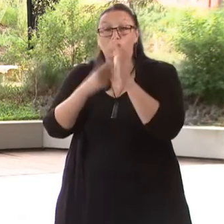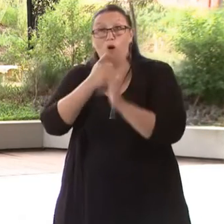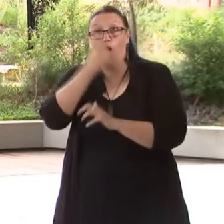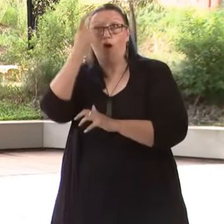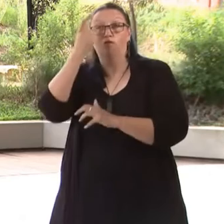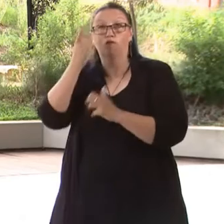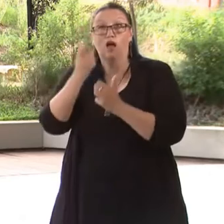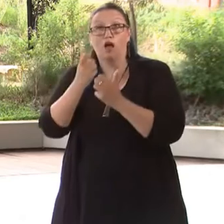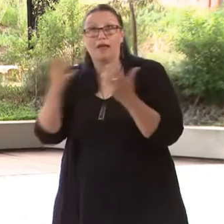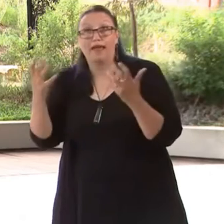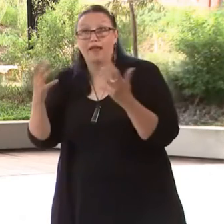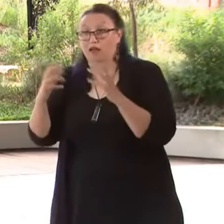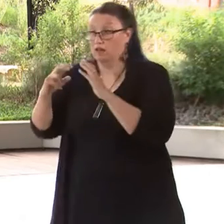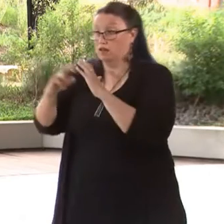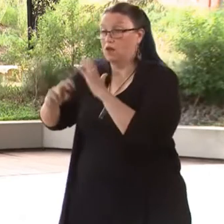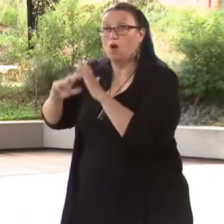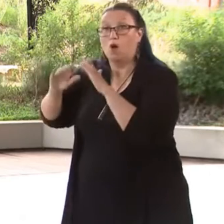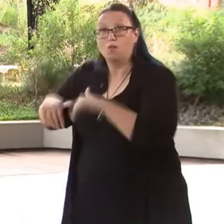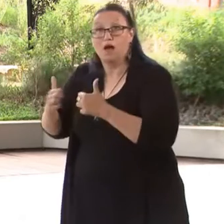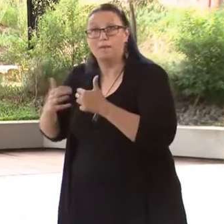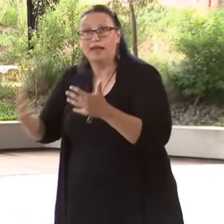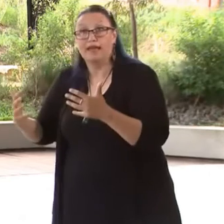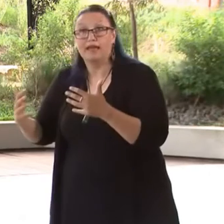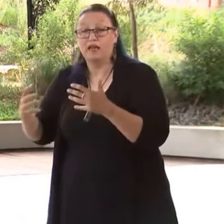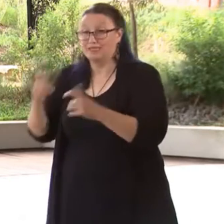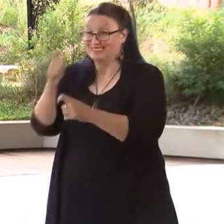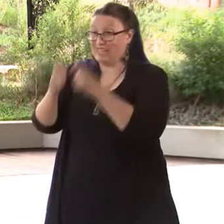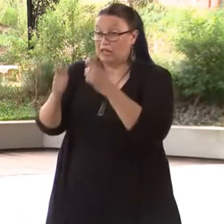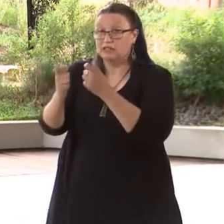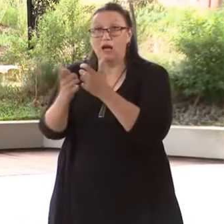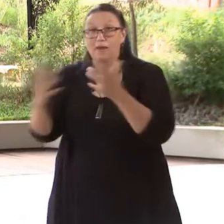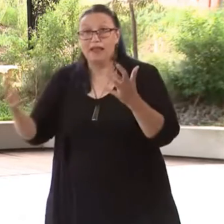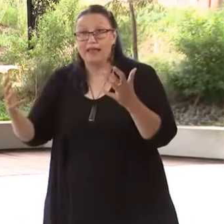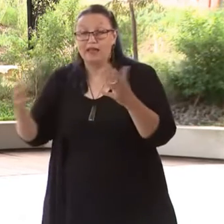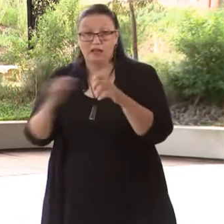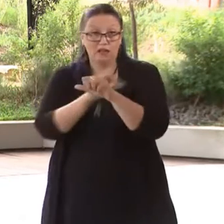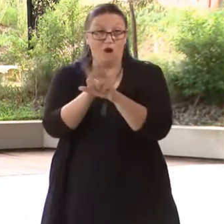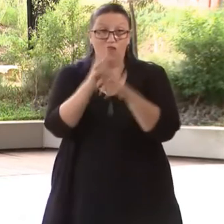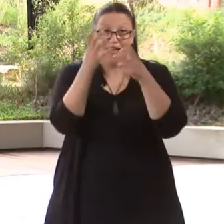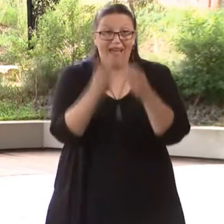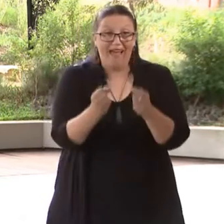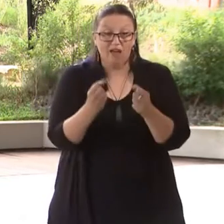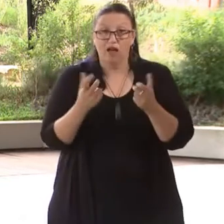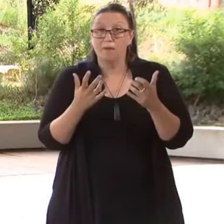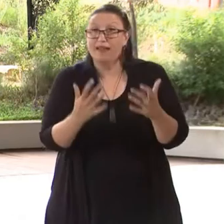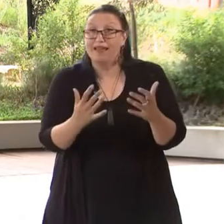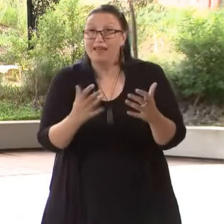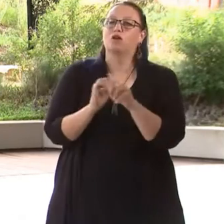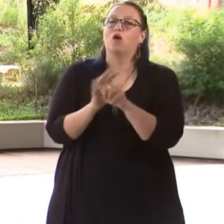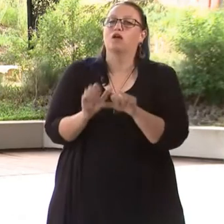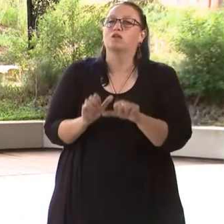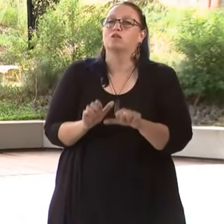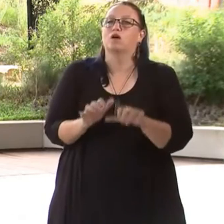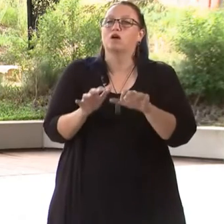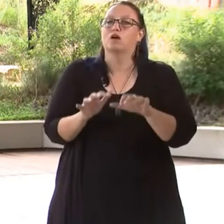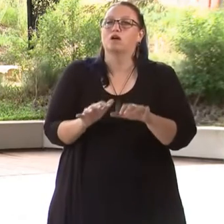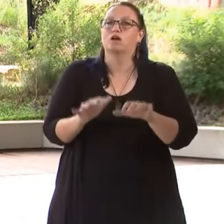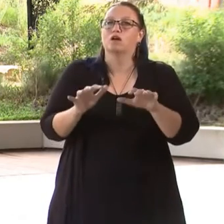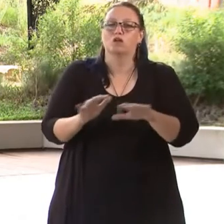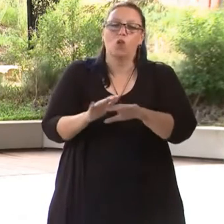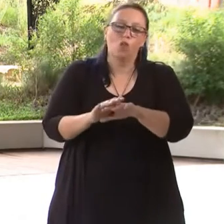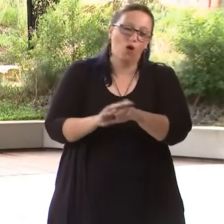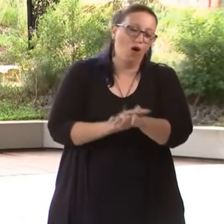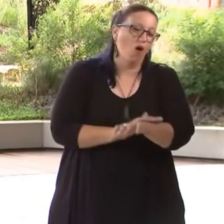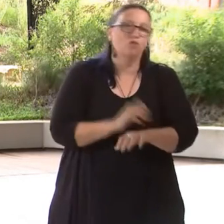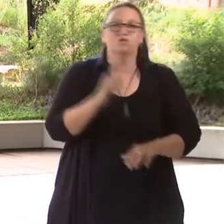from industry, our testing data, our case positivity. That all gives us a sense that this spreads the actions of